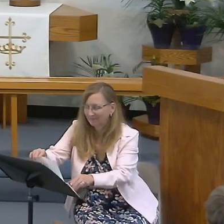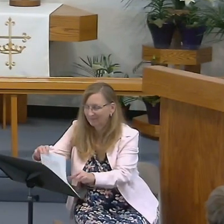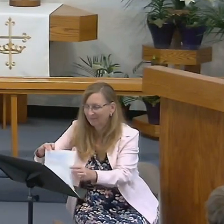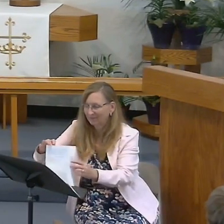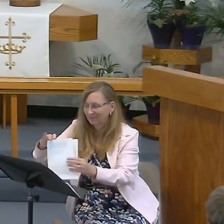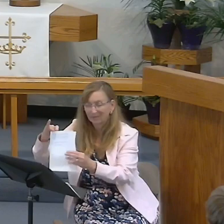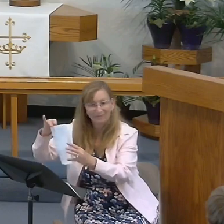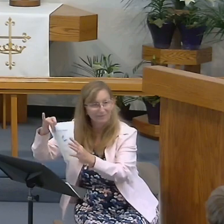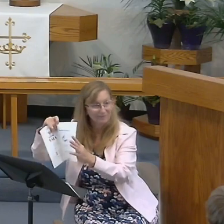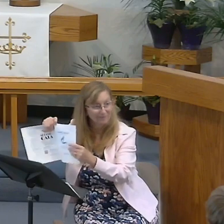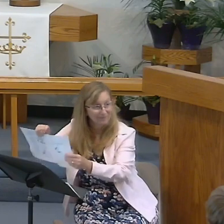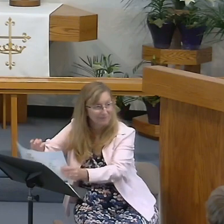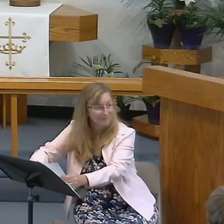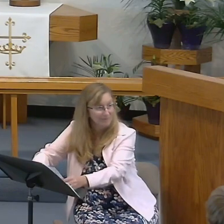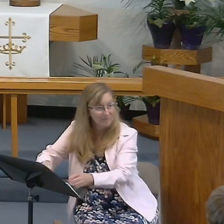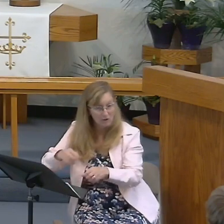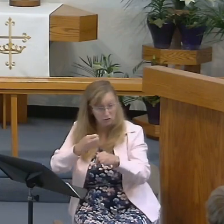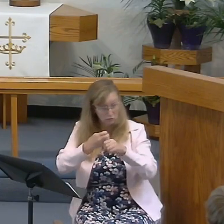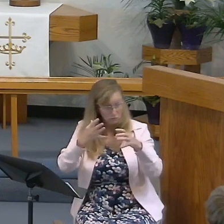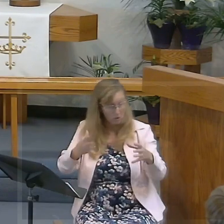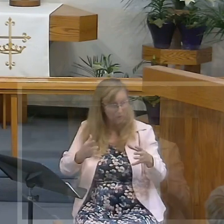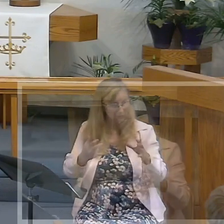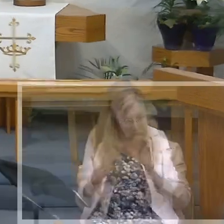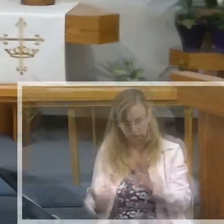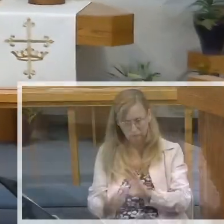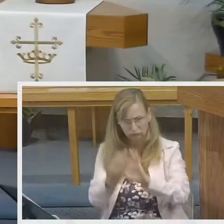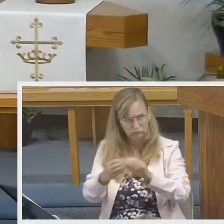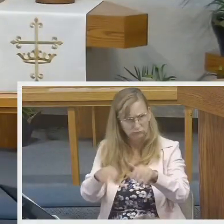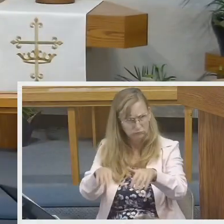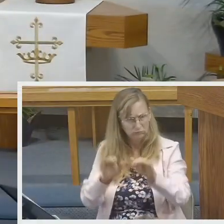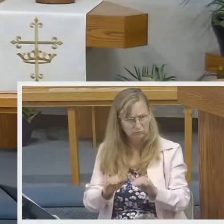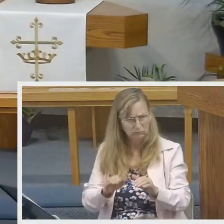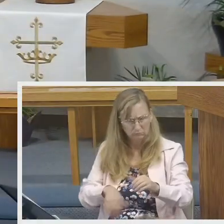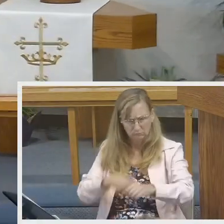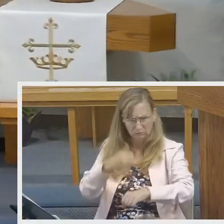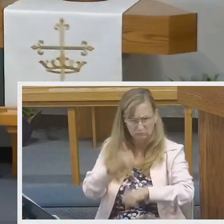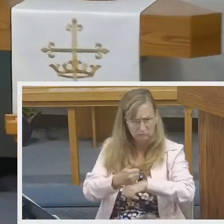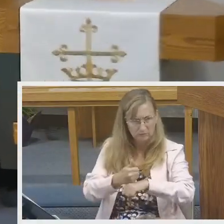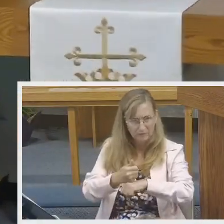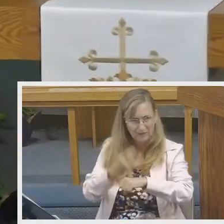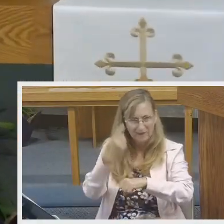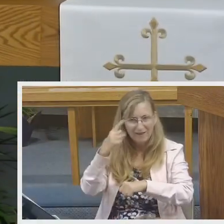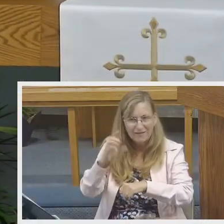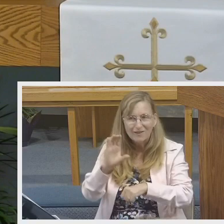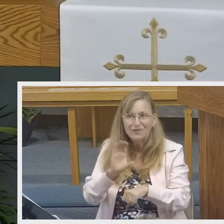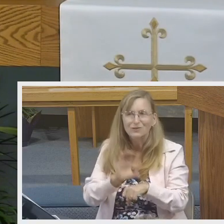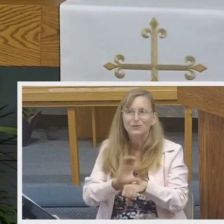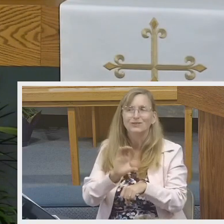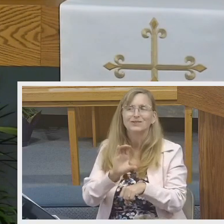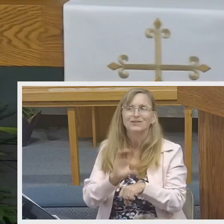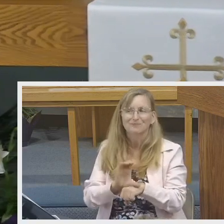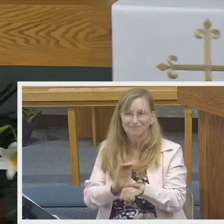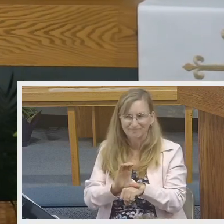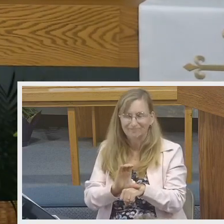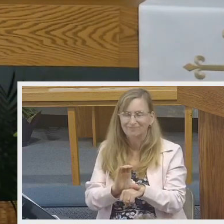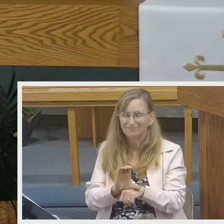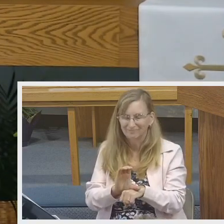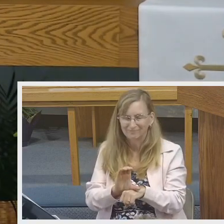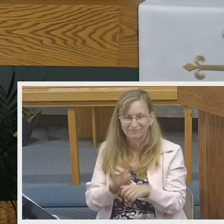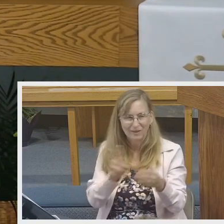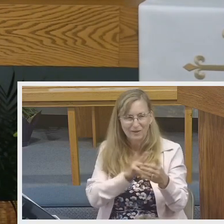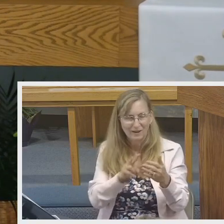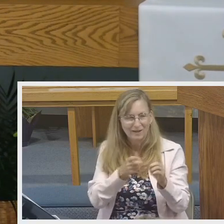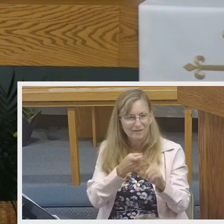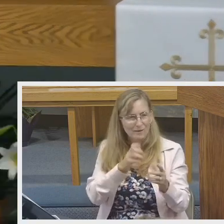stone before Jesus' tomb, the foundation stone for the church. We read from Mark.